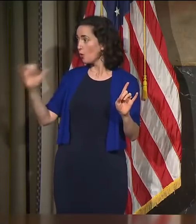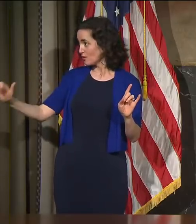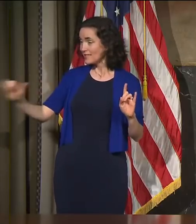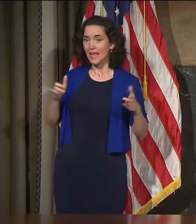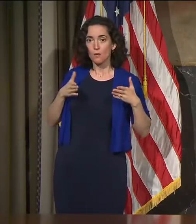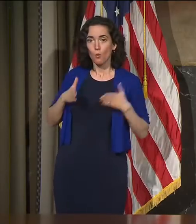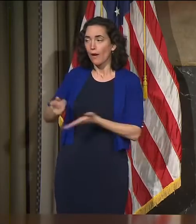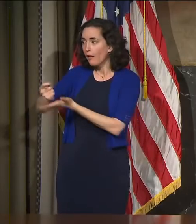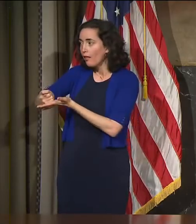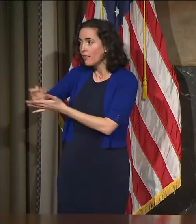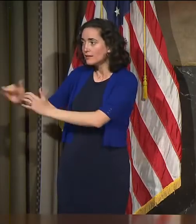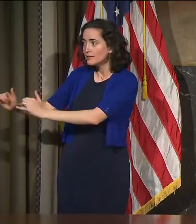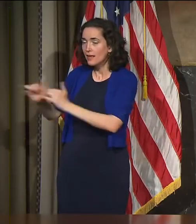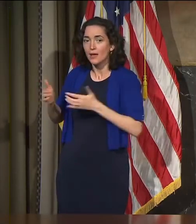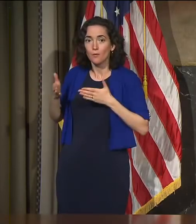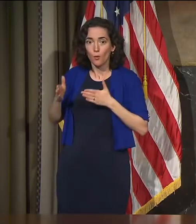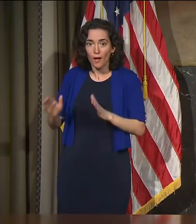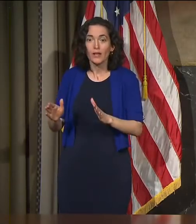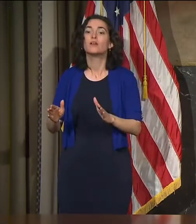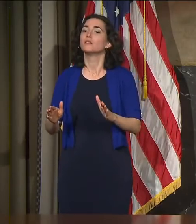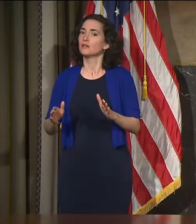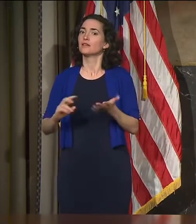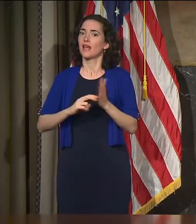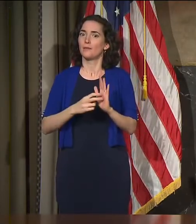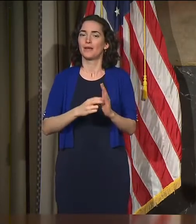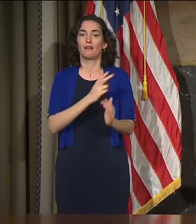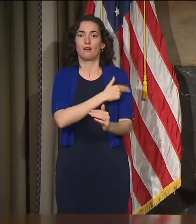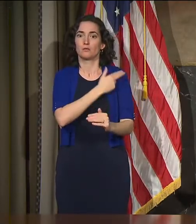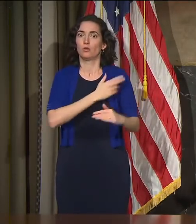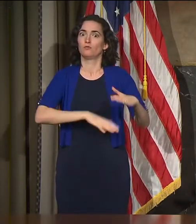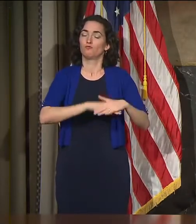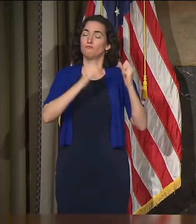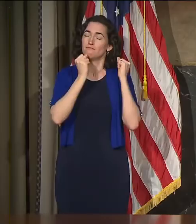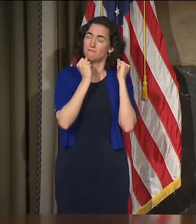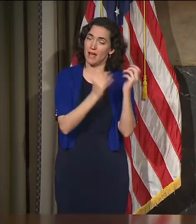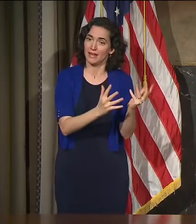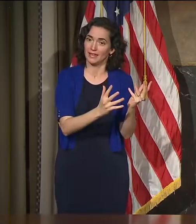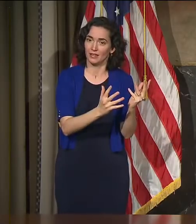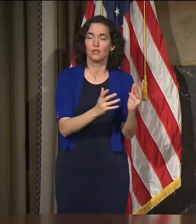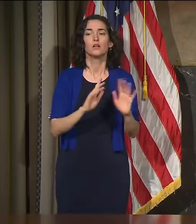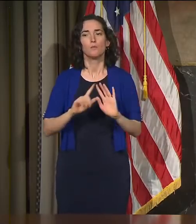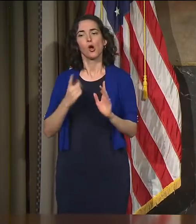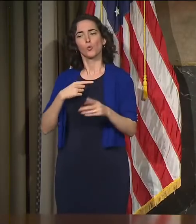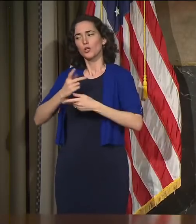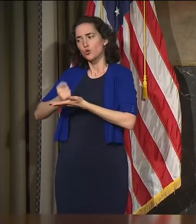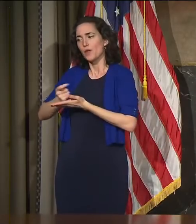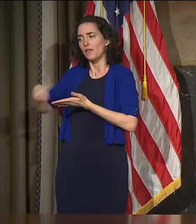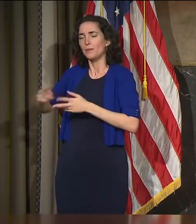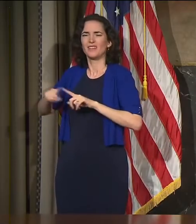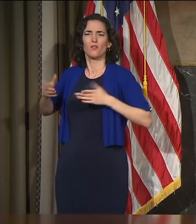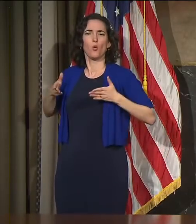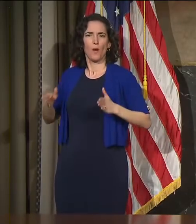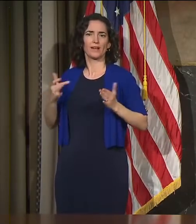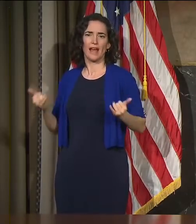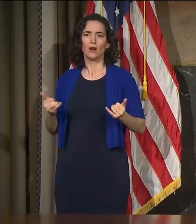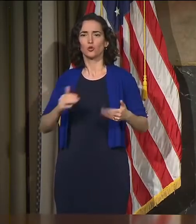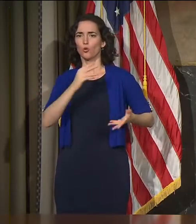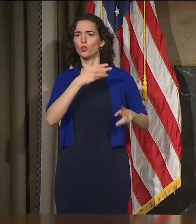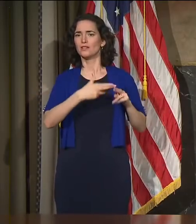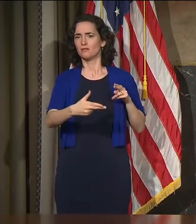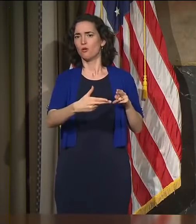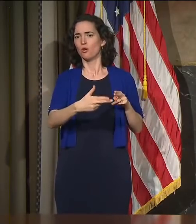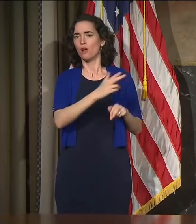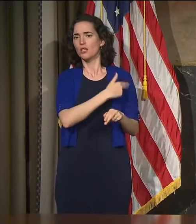So we have a lot of sick people in Louisiana. And as those graphs the governor showed exemplify, there is